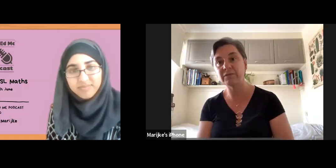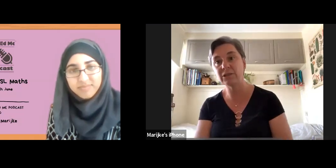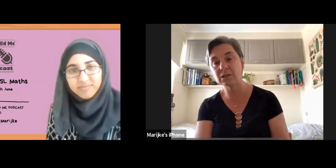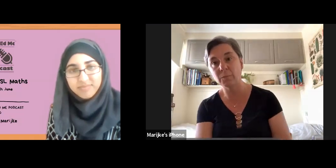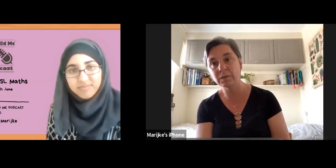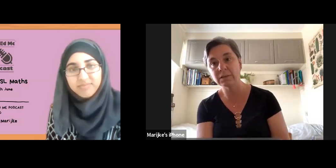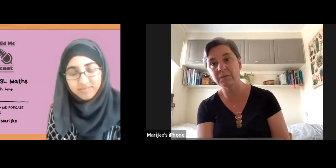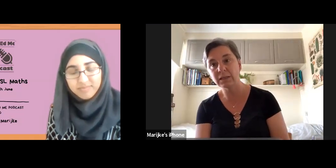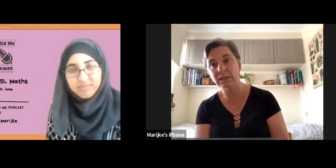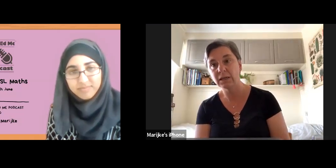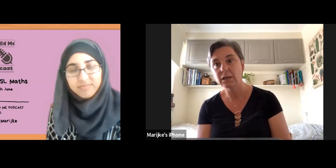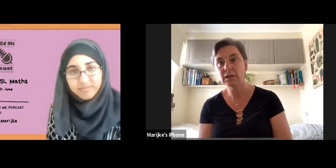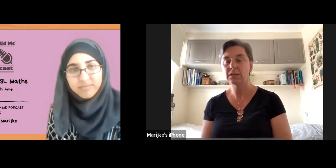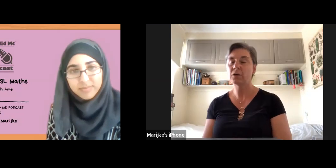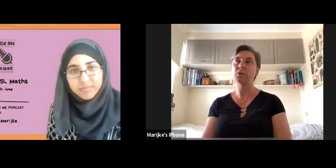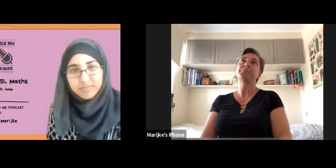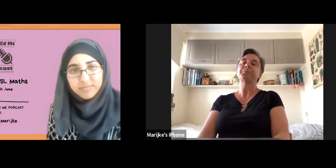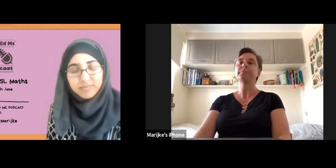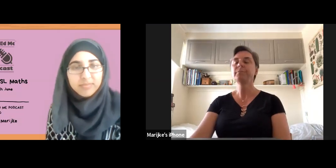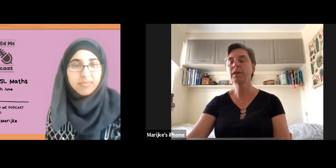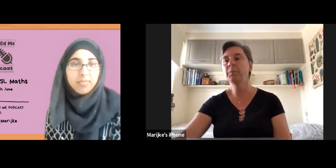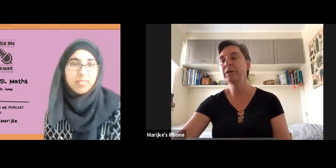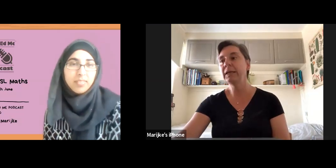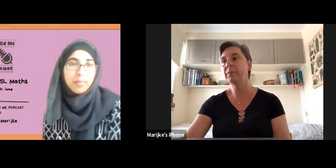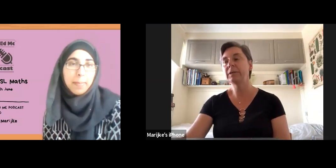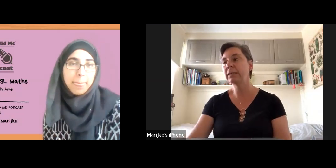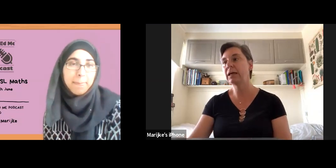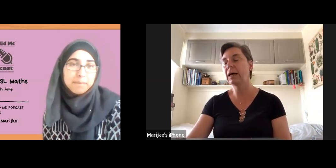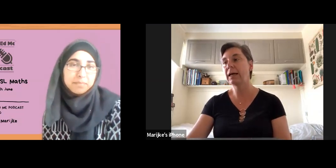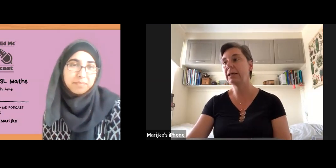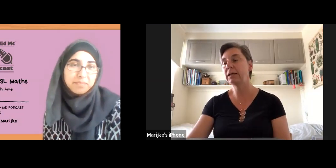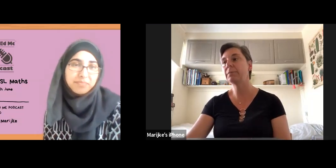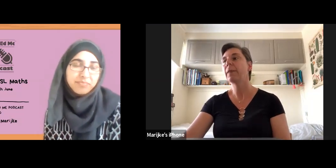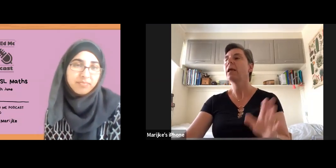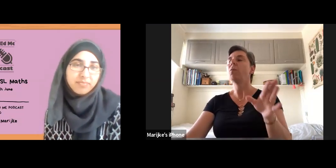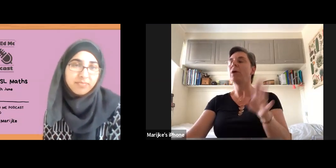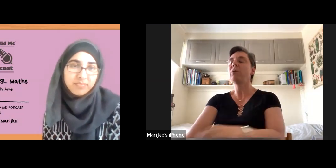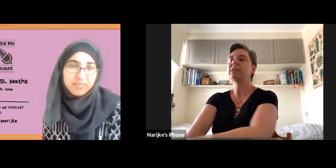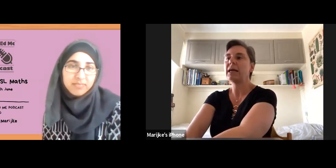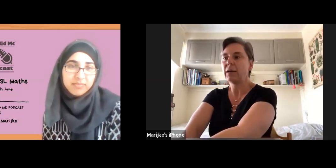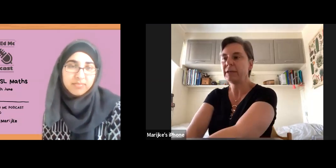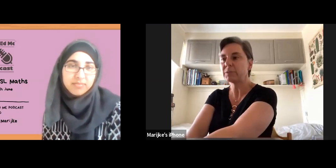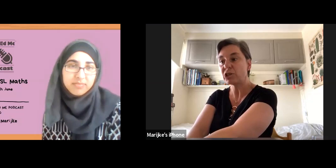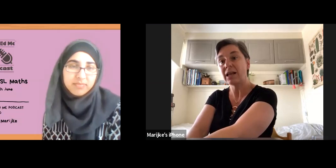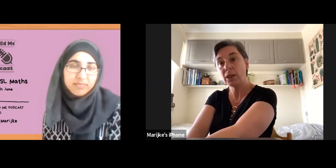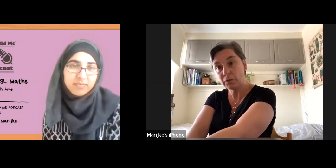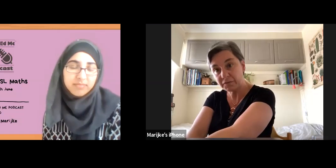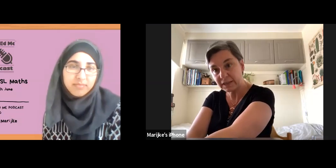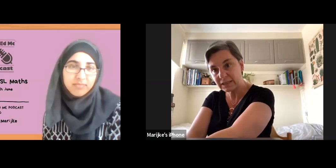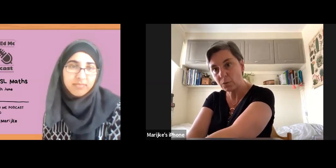digit numbers and things. So, but then when I was there, as much as I loved it, what